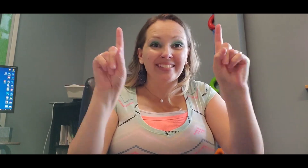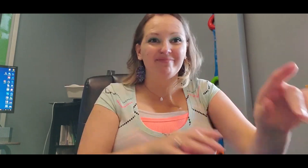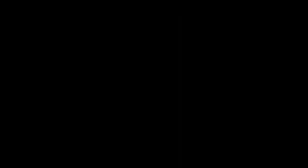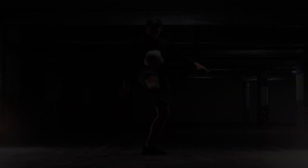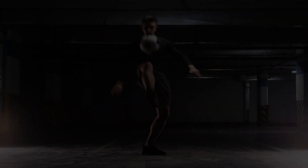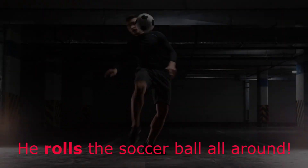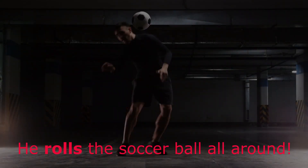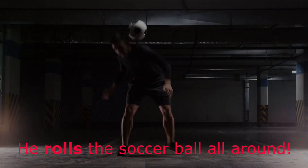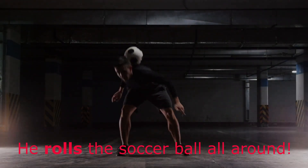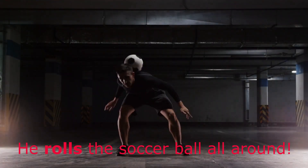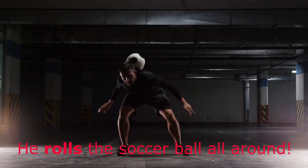Success!